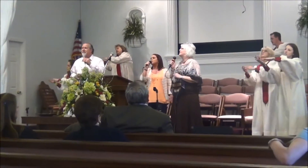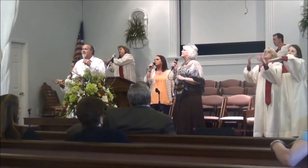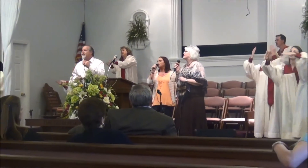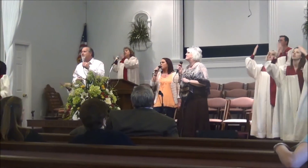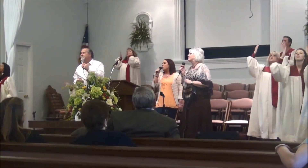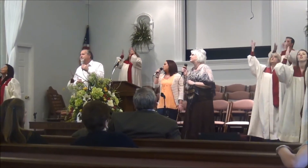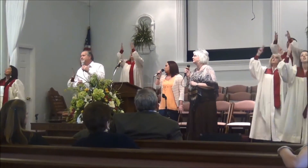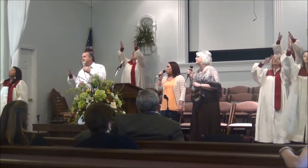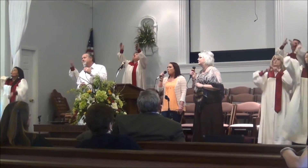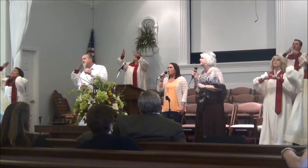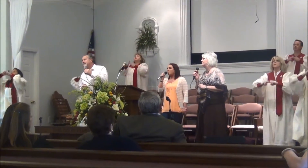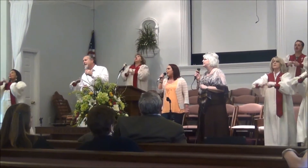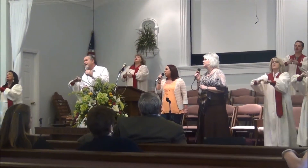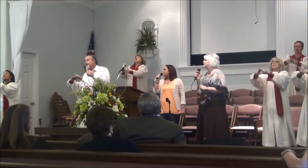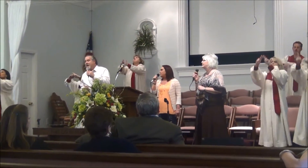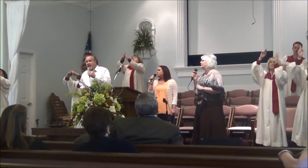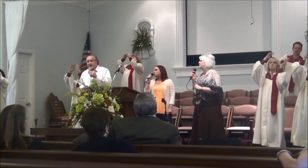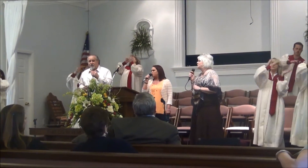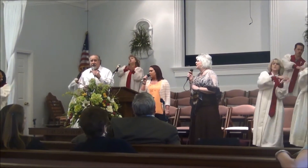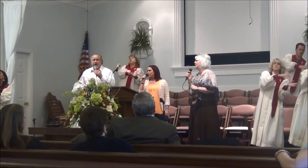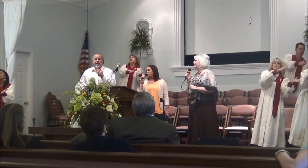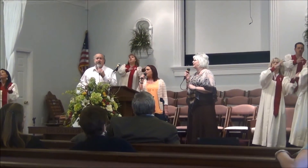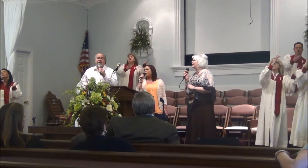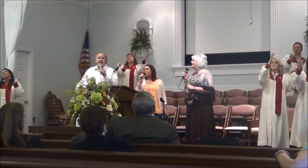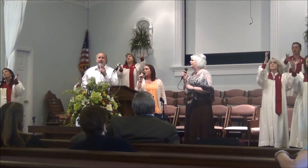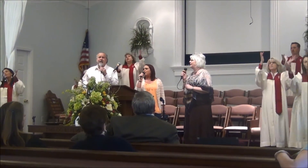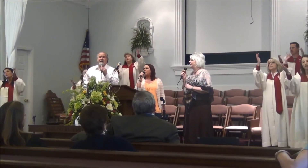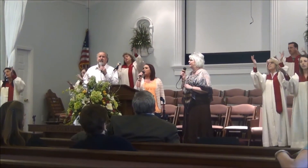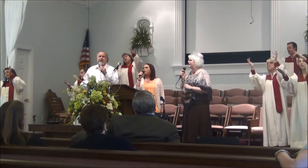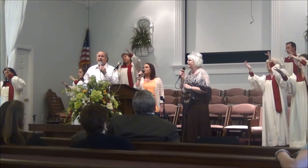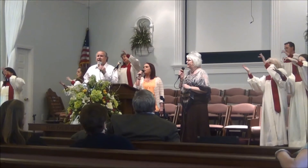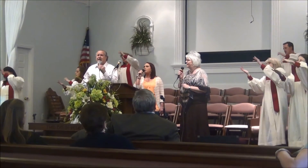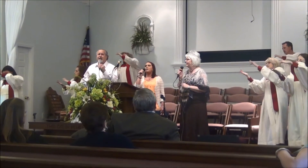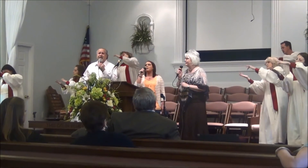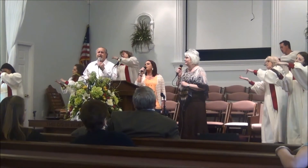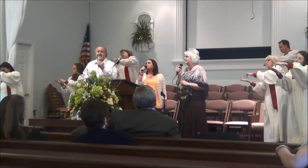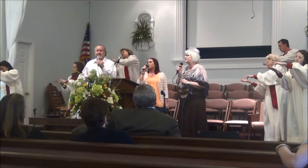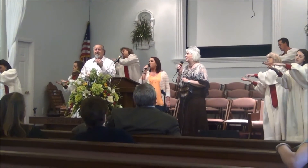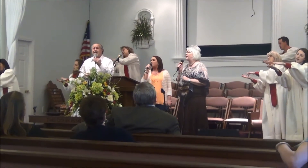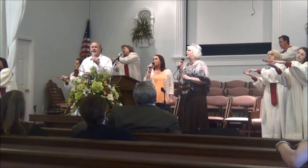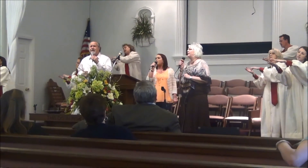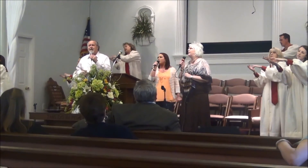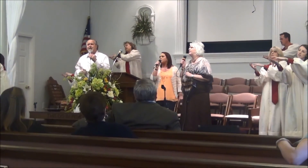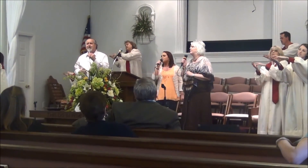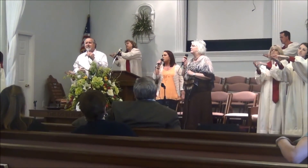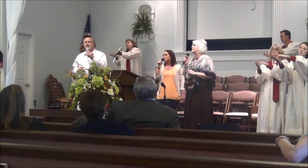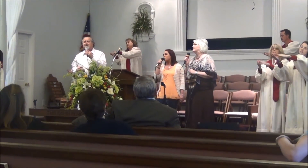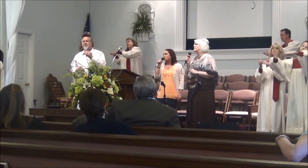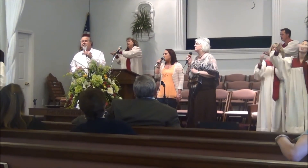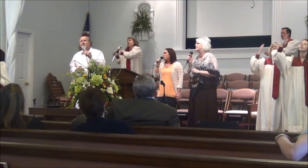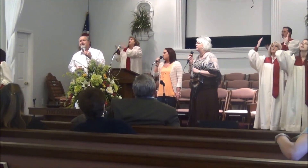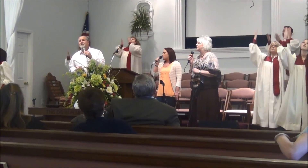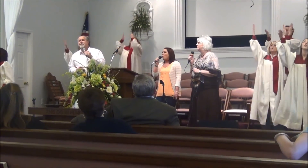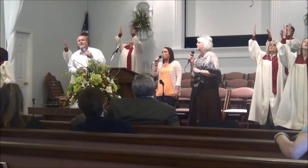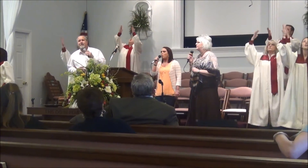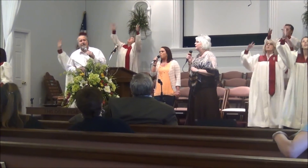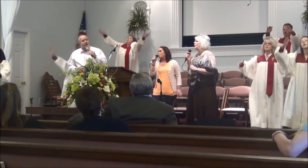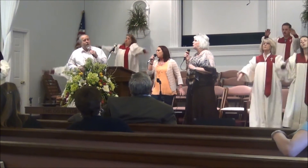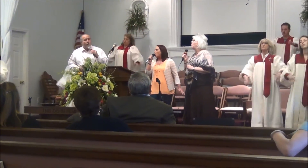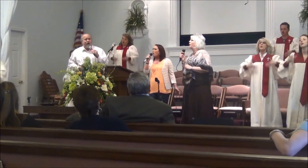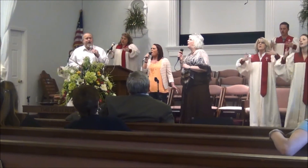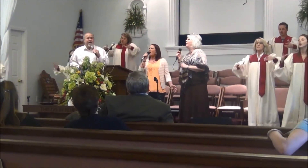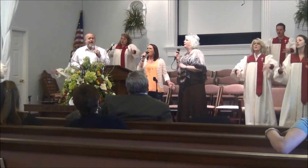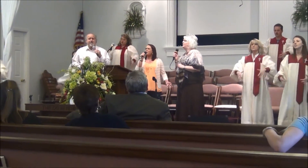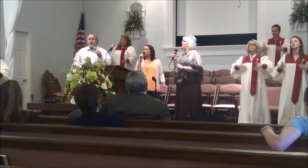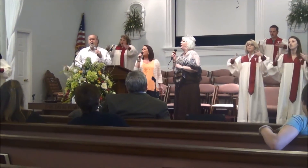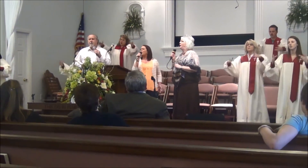Jesus, your name is Jesus. You're